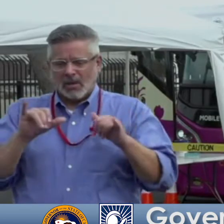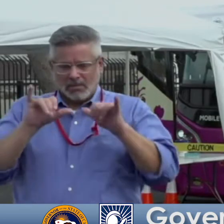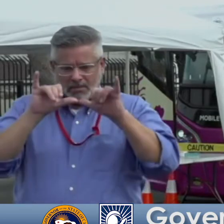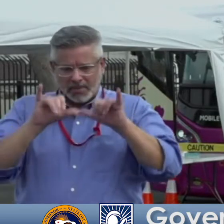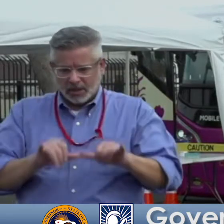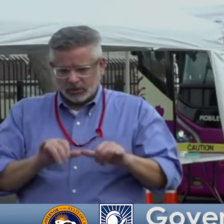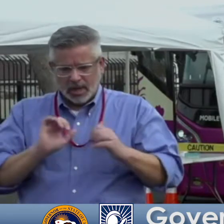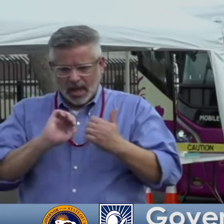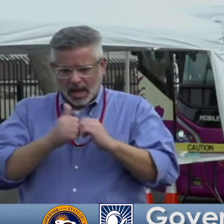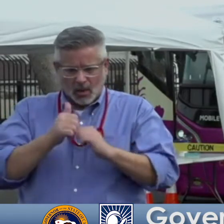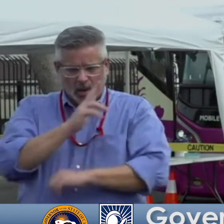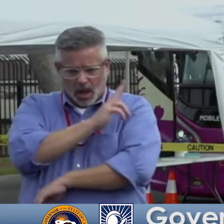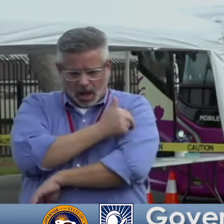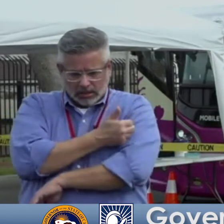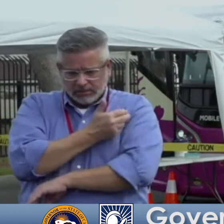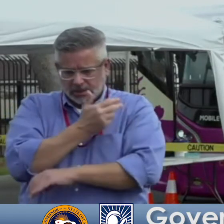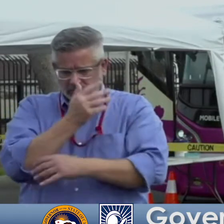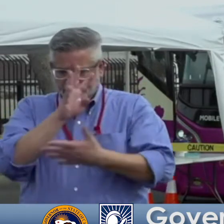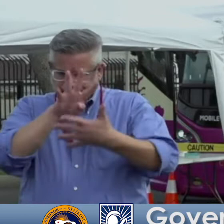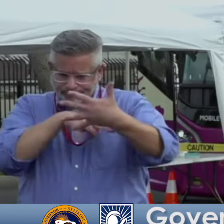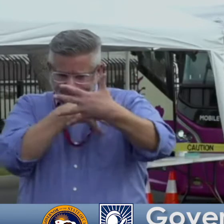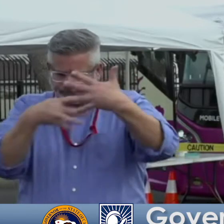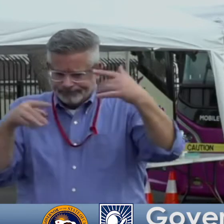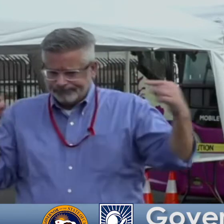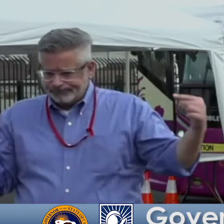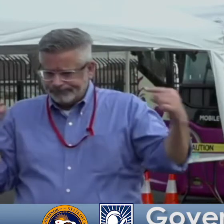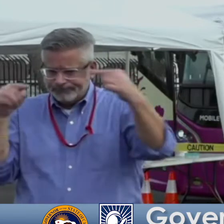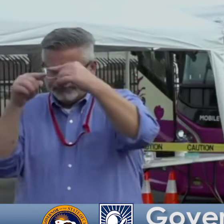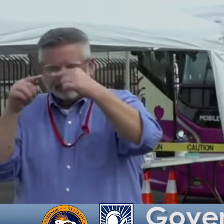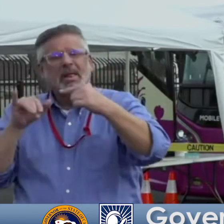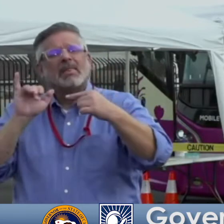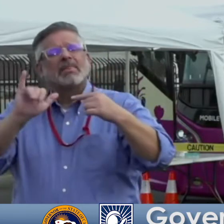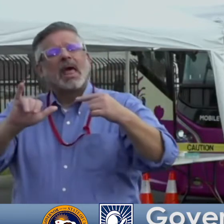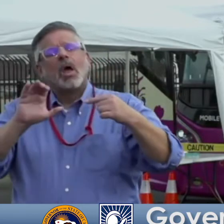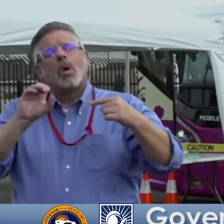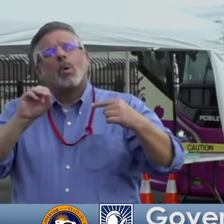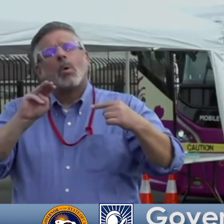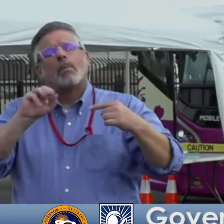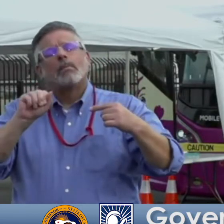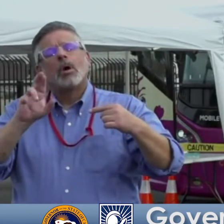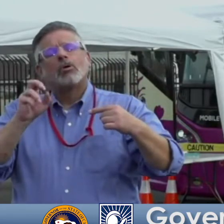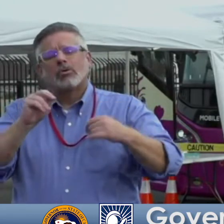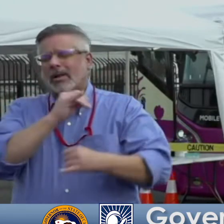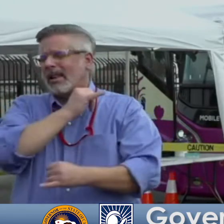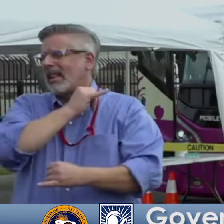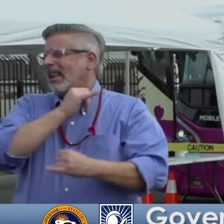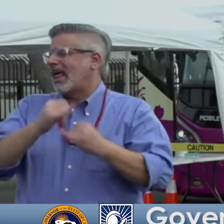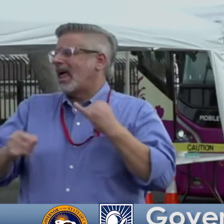it comes to hospitalization? And do you think that Omicron is the last